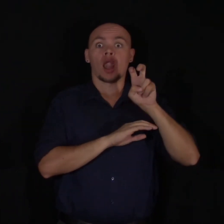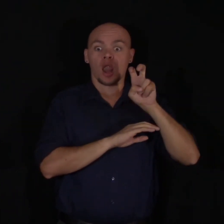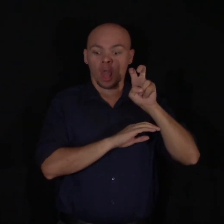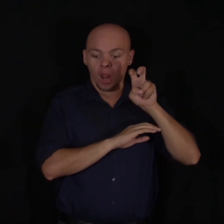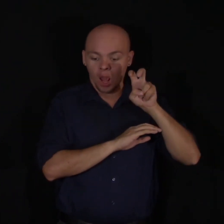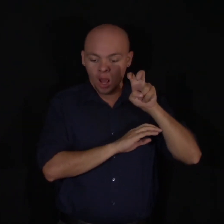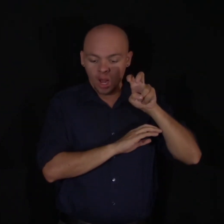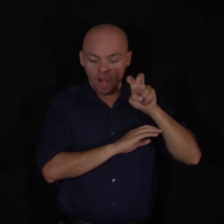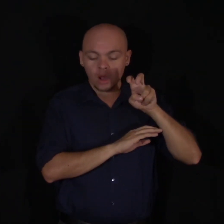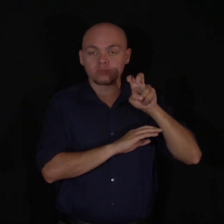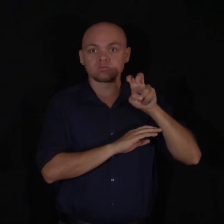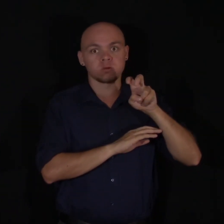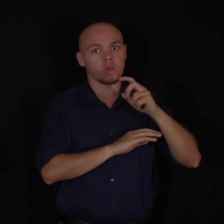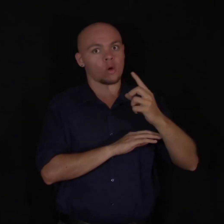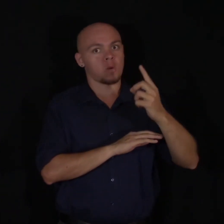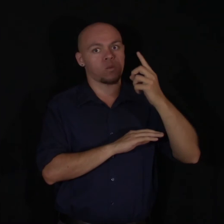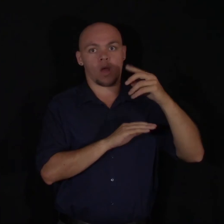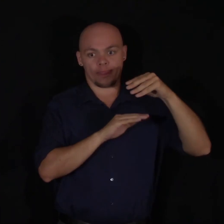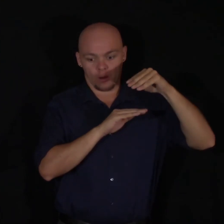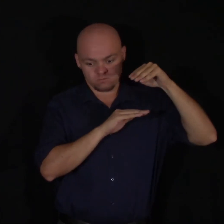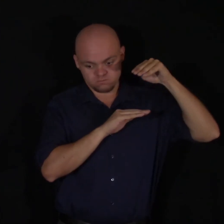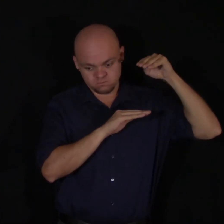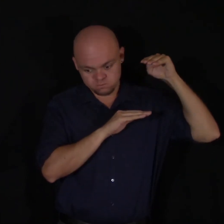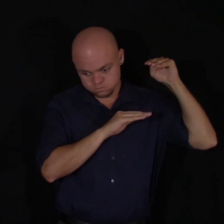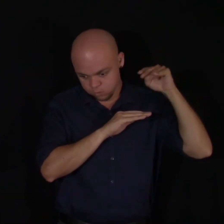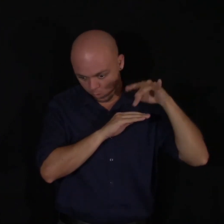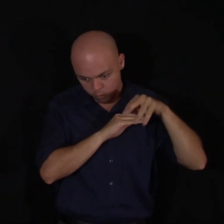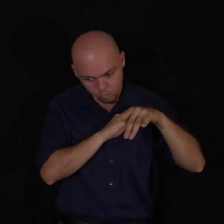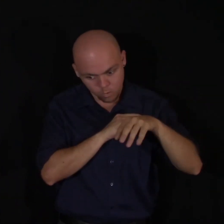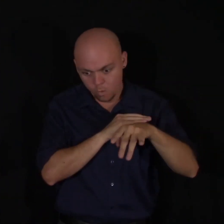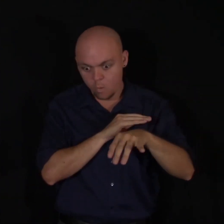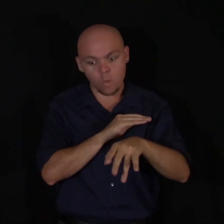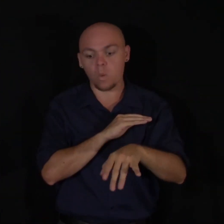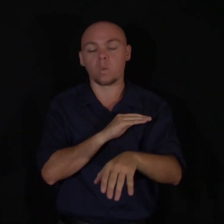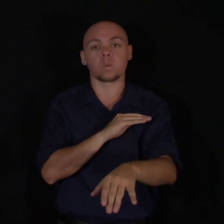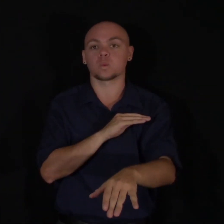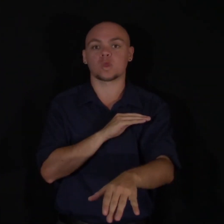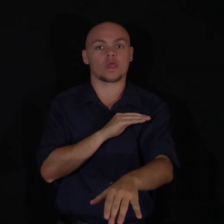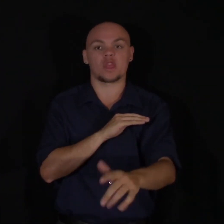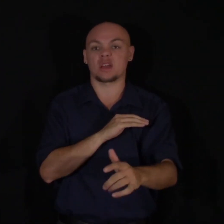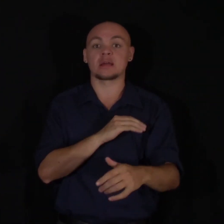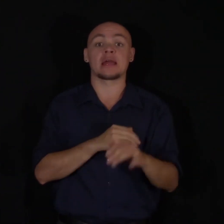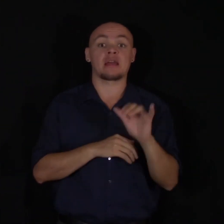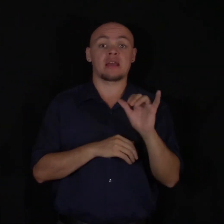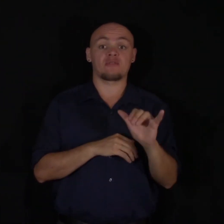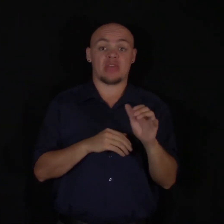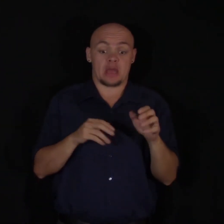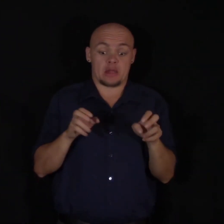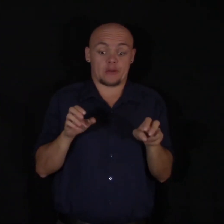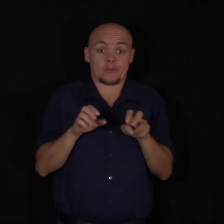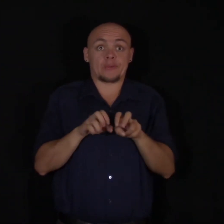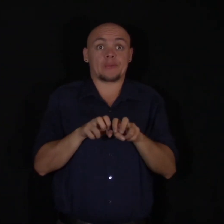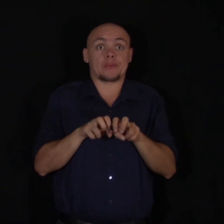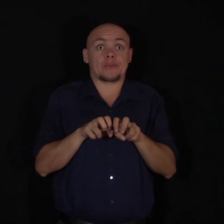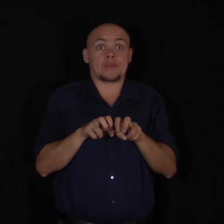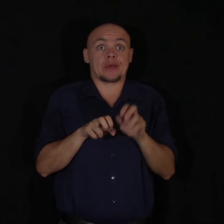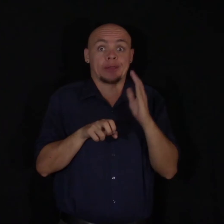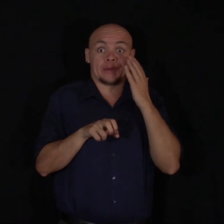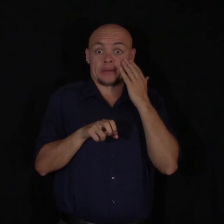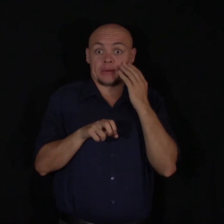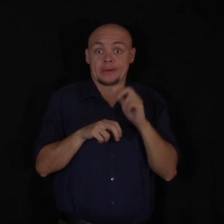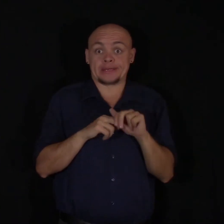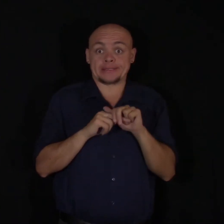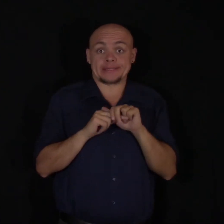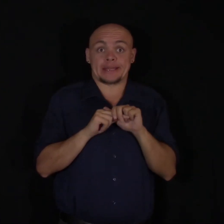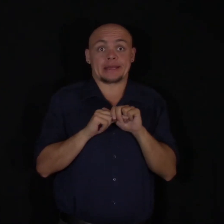one, it's the one that takes you up the farthest and then drops you down. And if you're in that little car, you know that as you're sitting